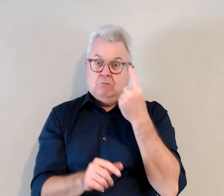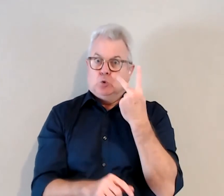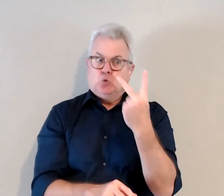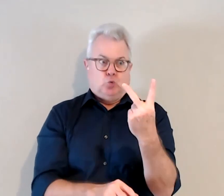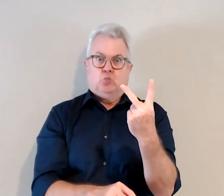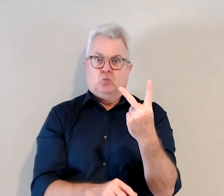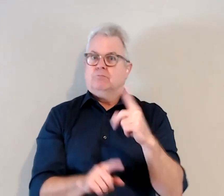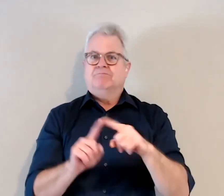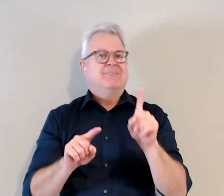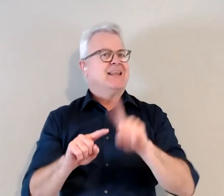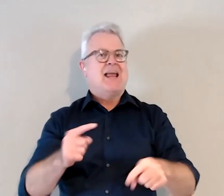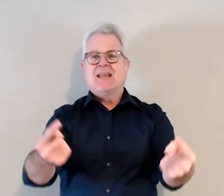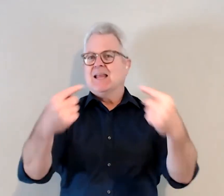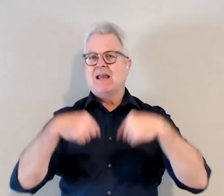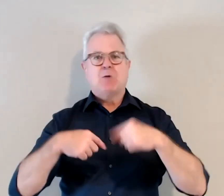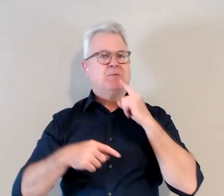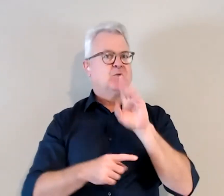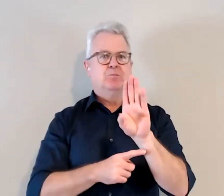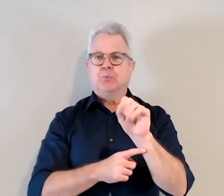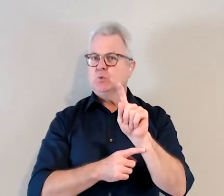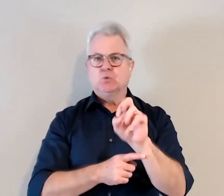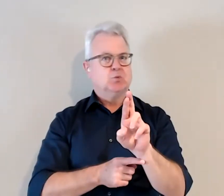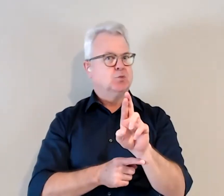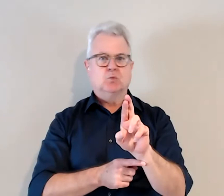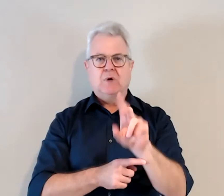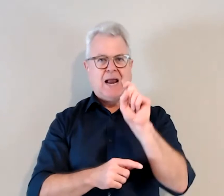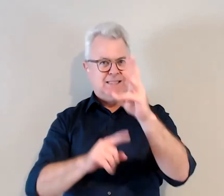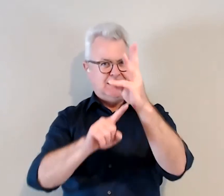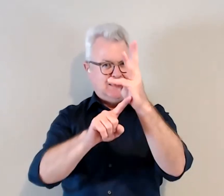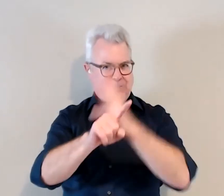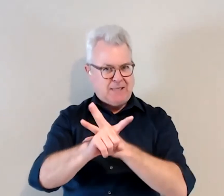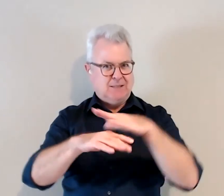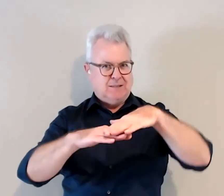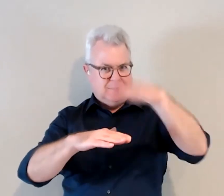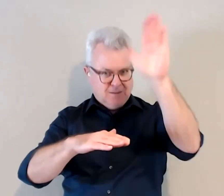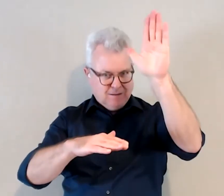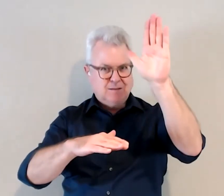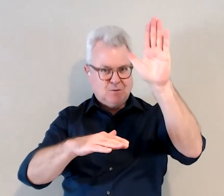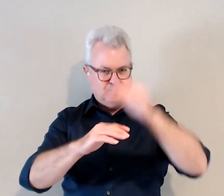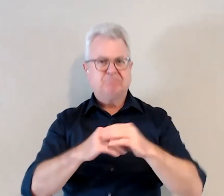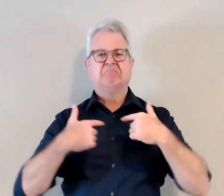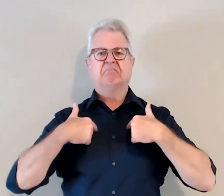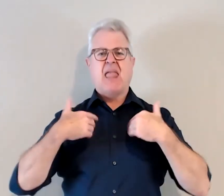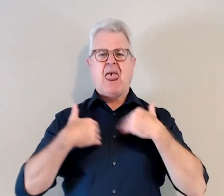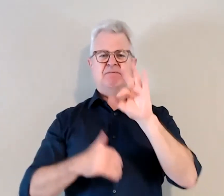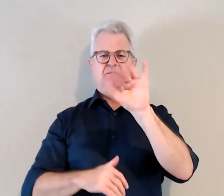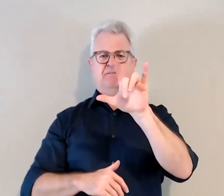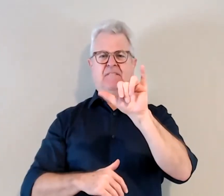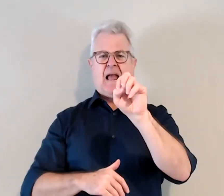2nd dose. Okay? But if it's been less than 6 months, you would not be able to be eligible to come get your